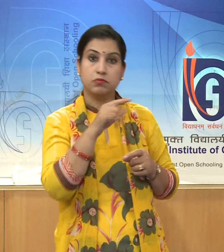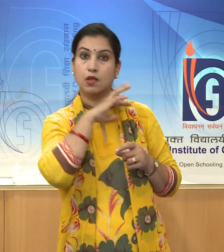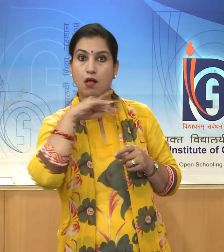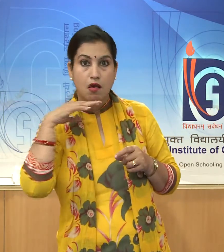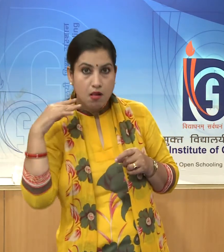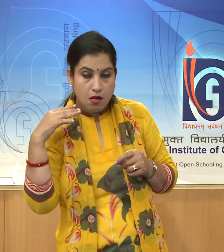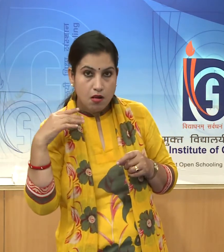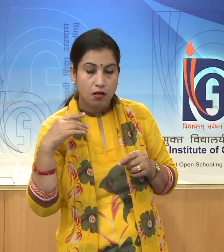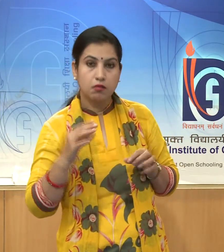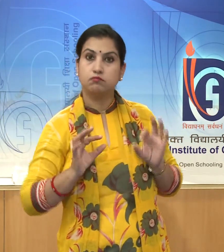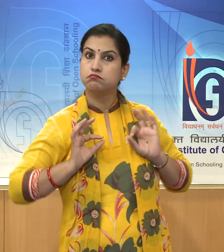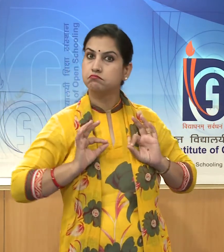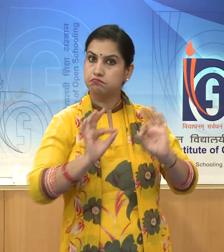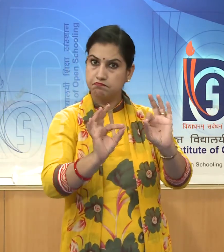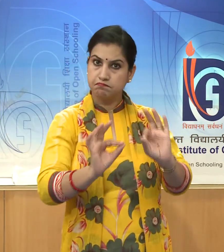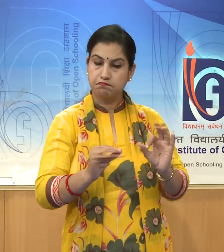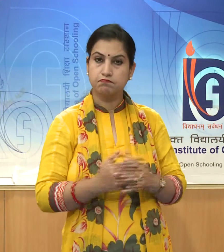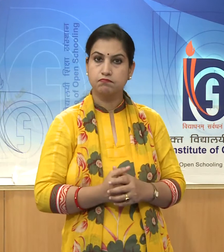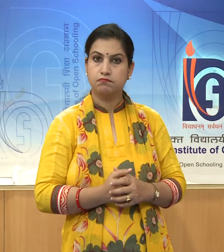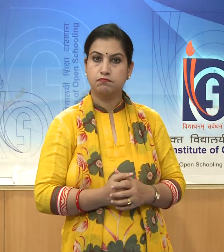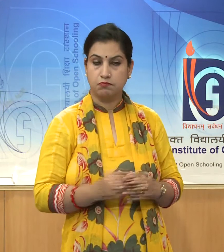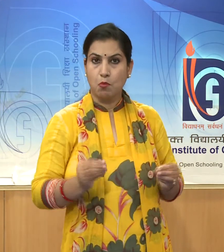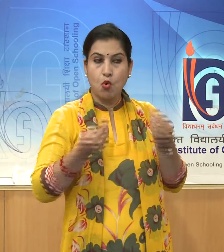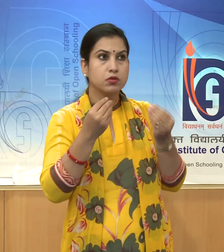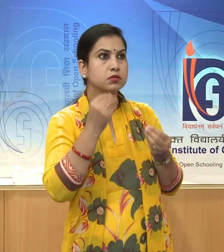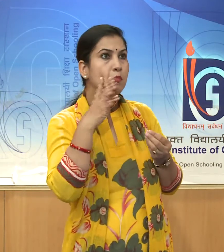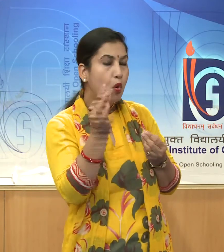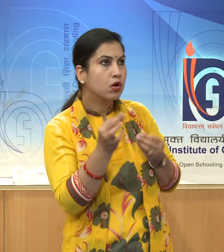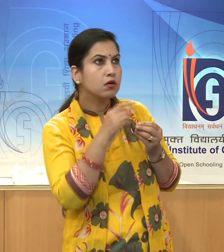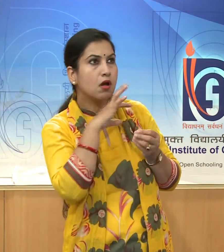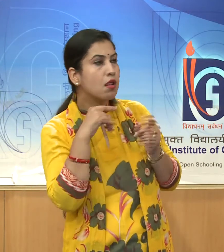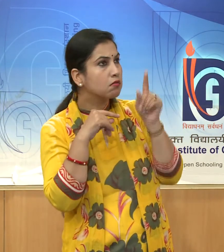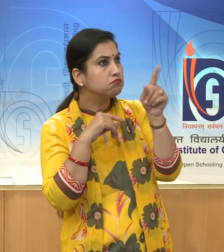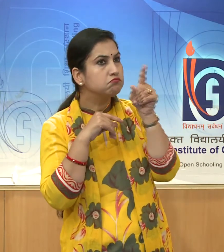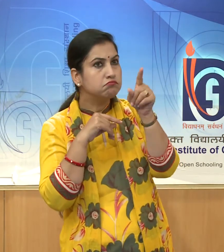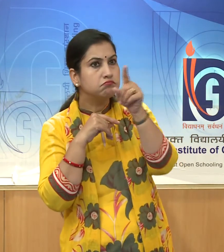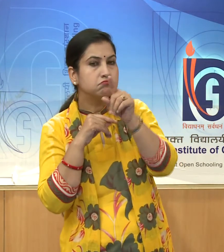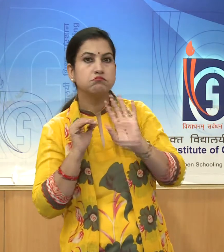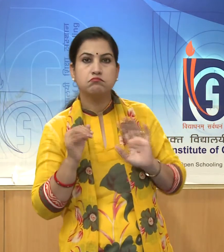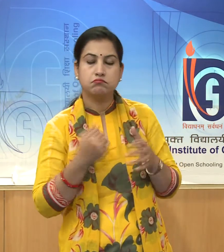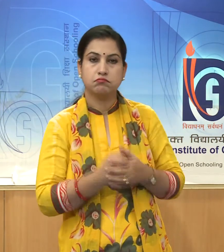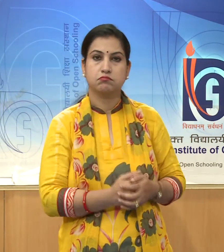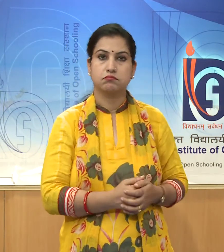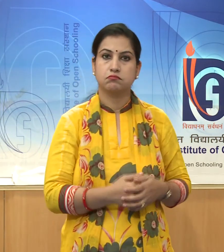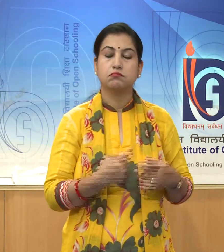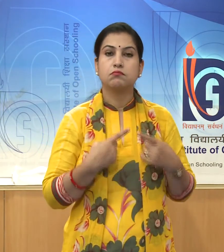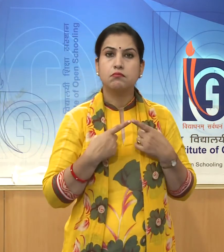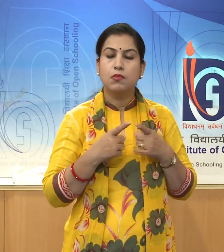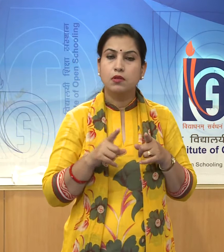color carries greater importance than just